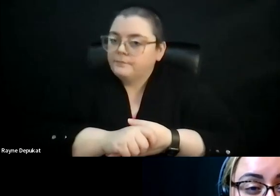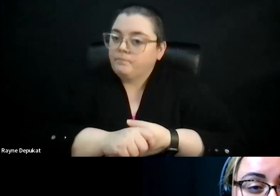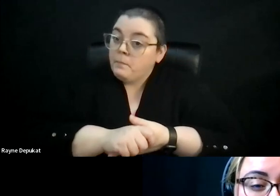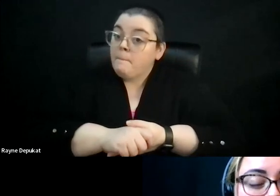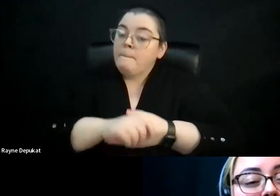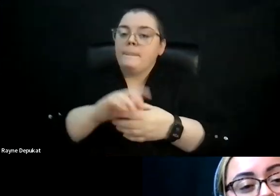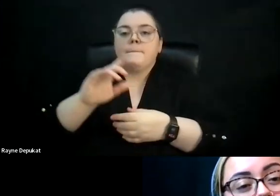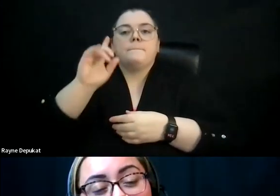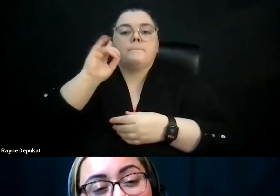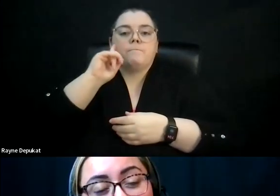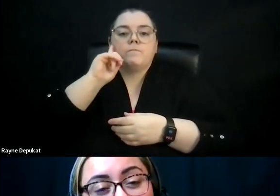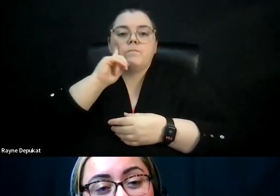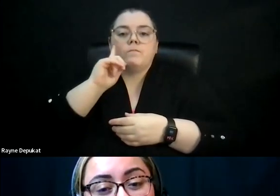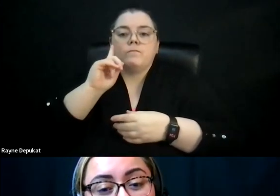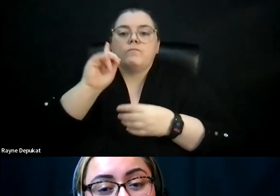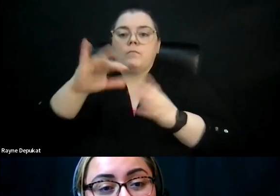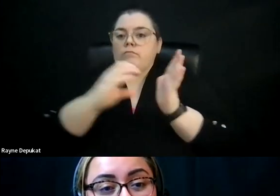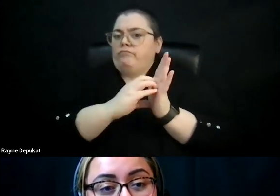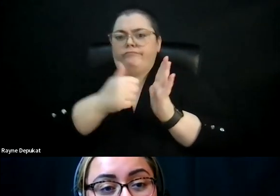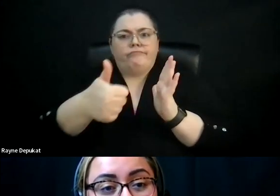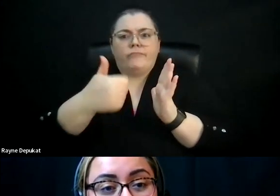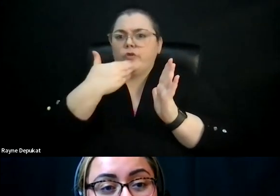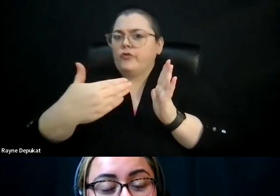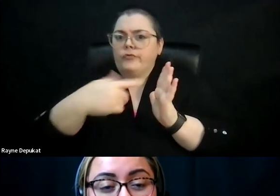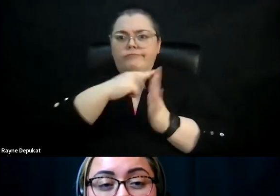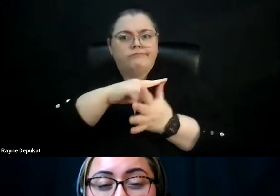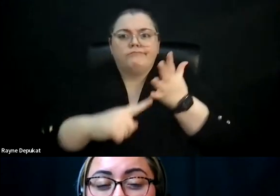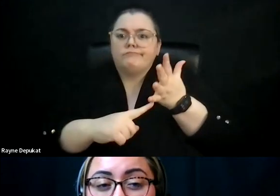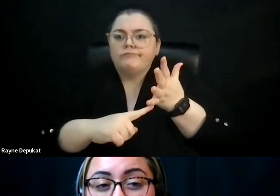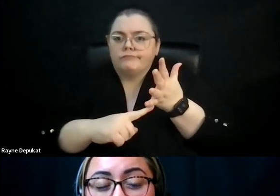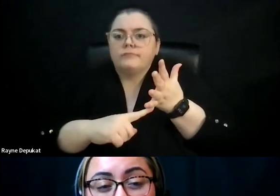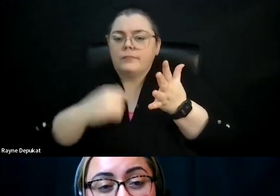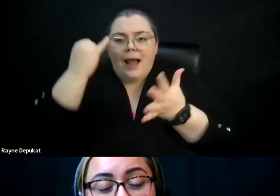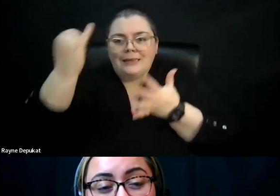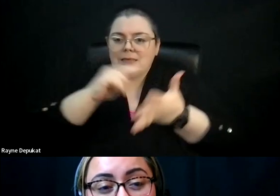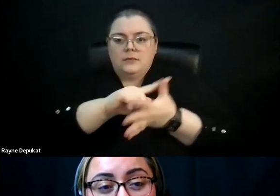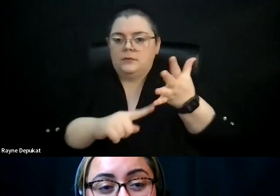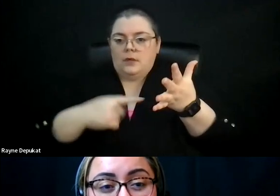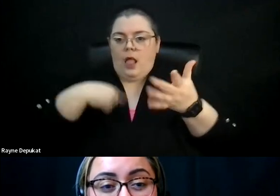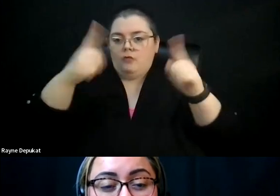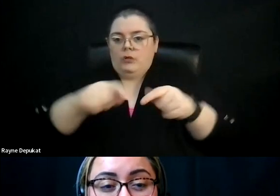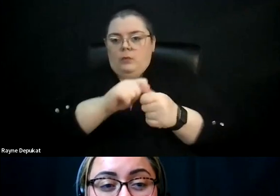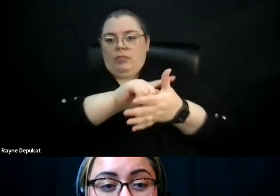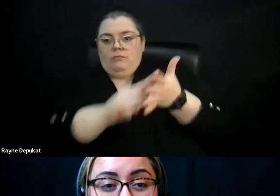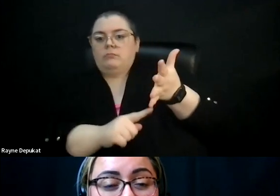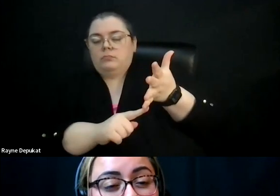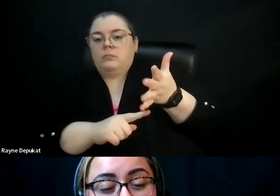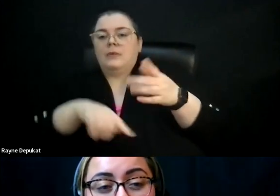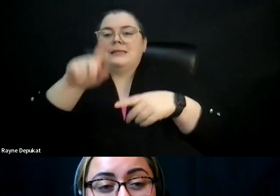these things and give our recommendation. So that part is really good in the document. Those ideas are great. I agree with all of